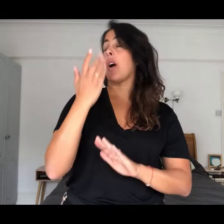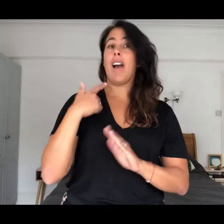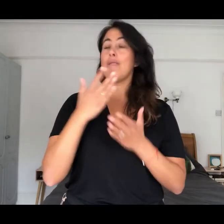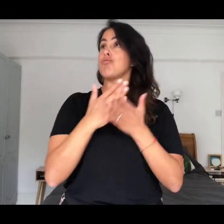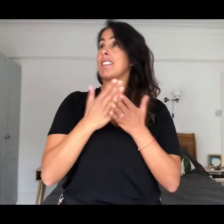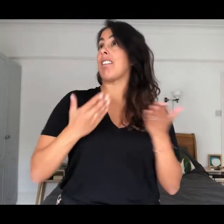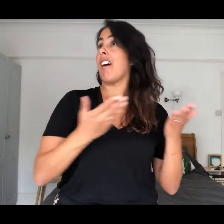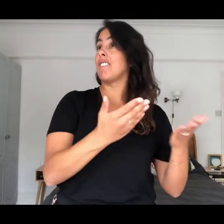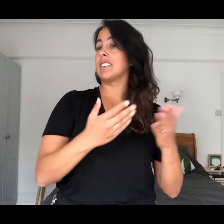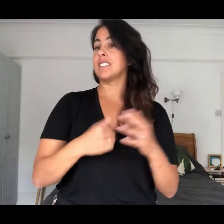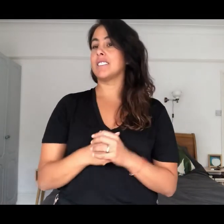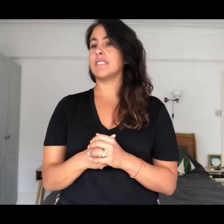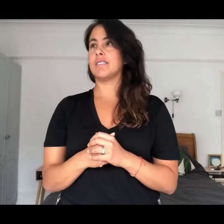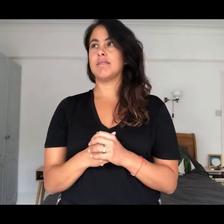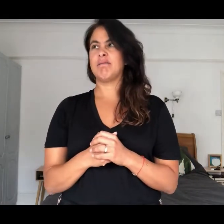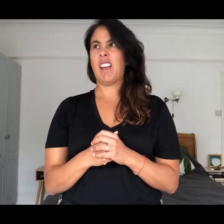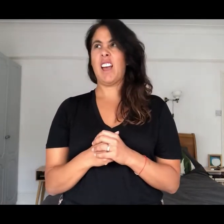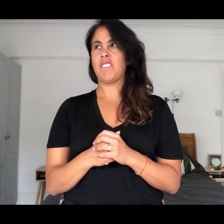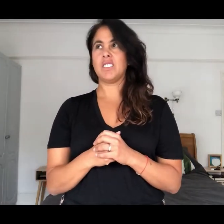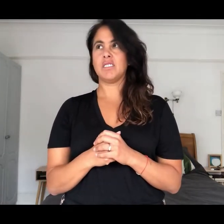oven.